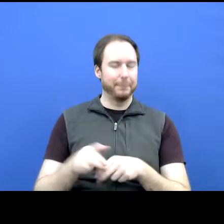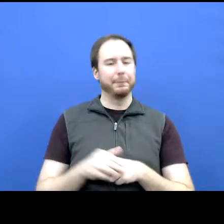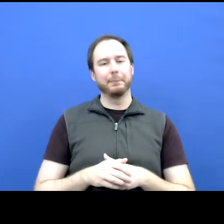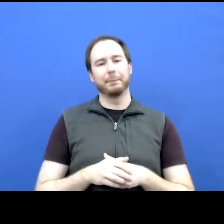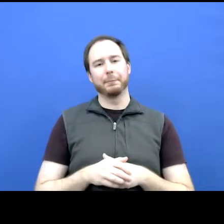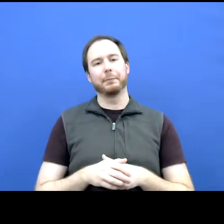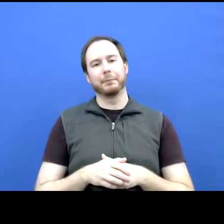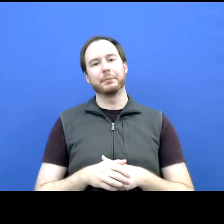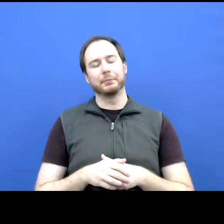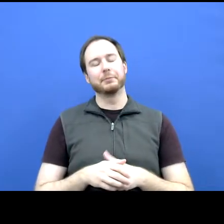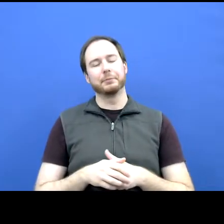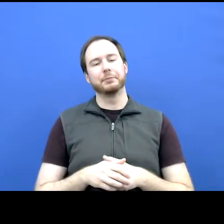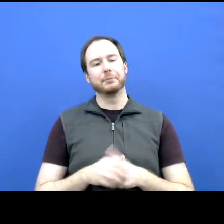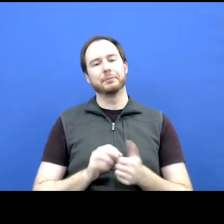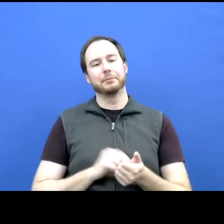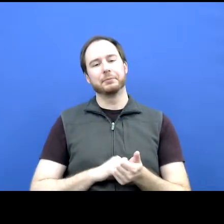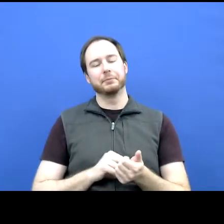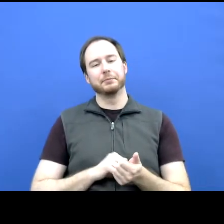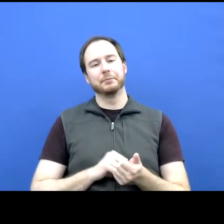love all that they work on.